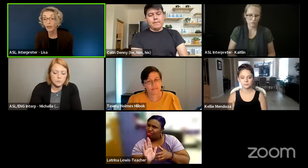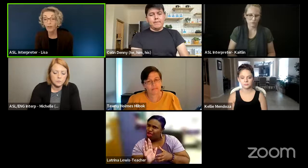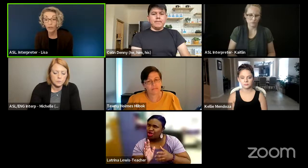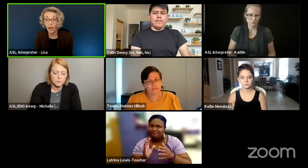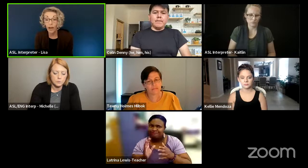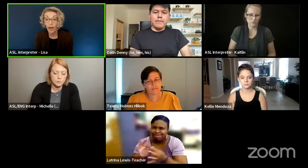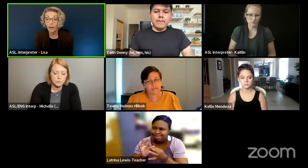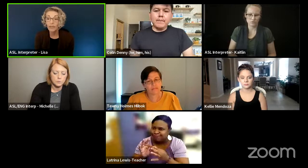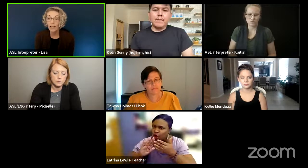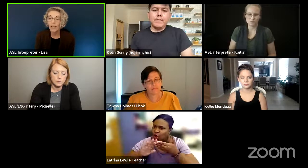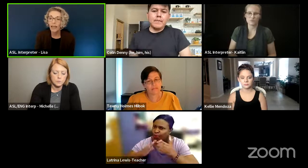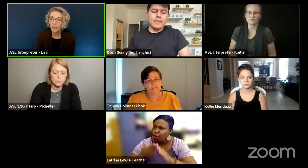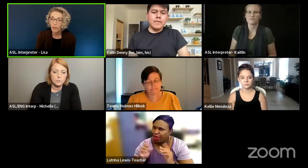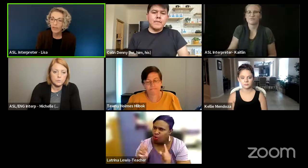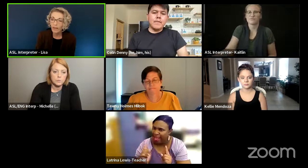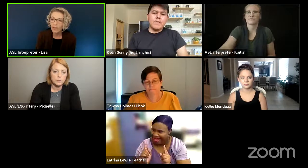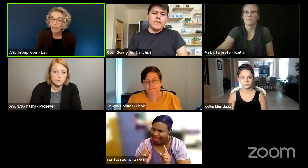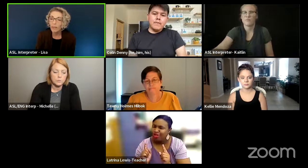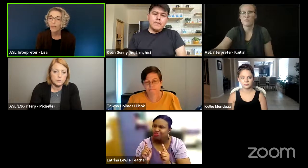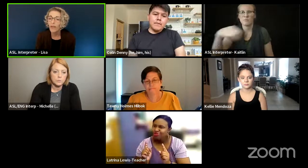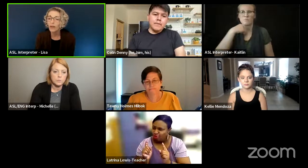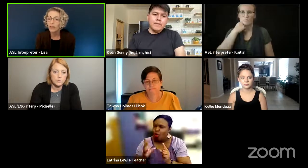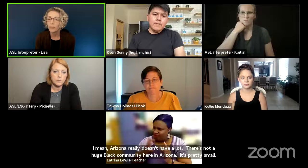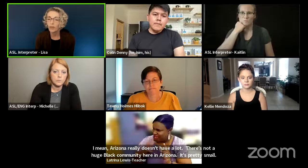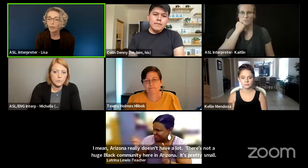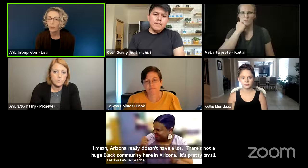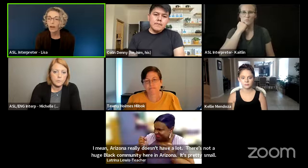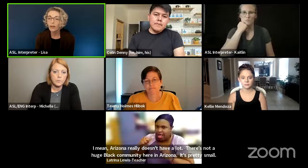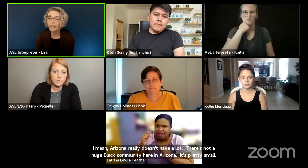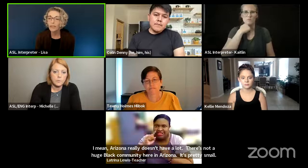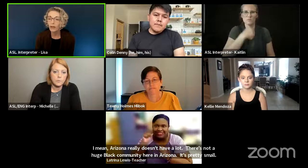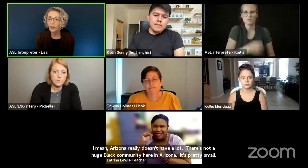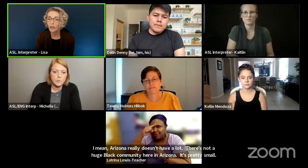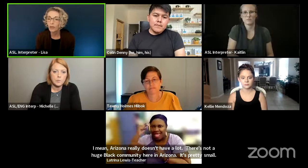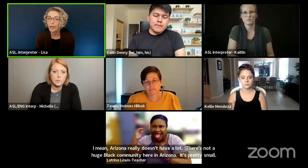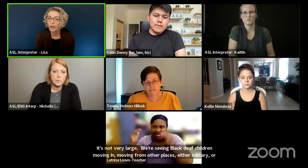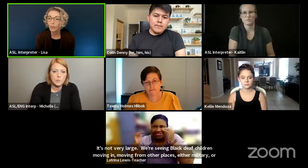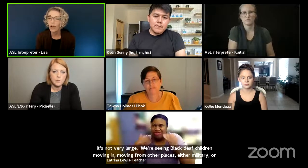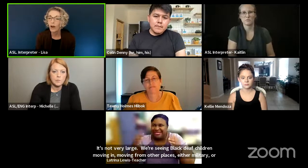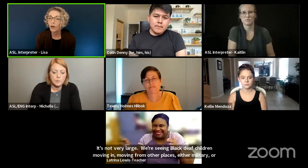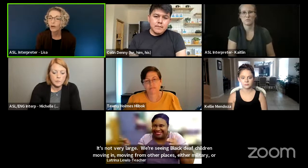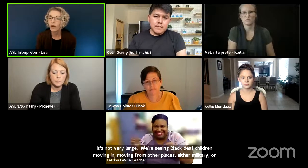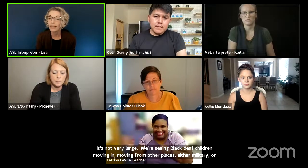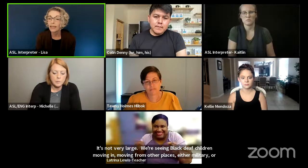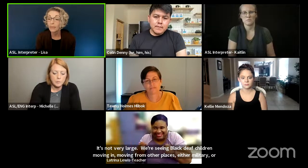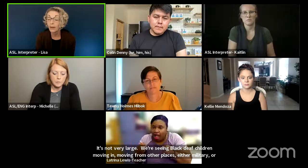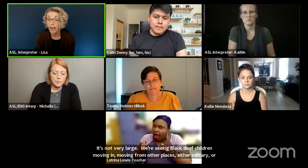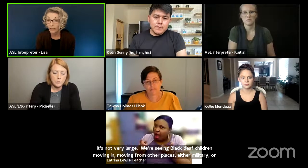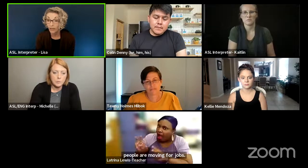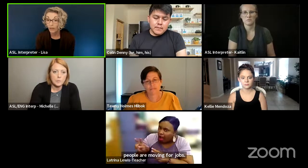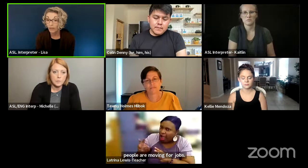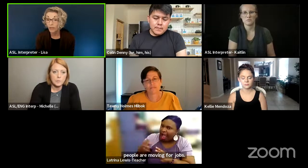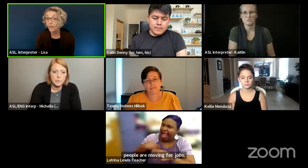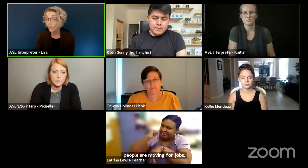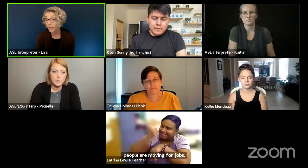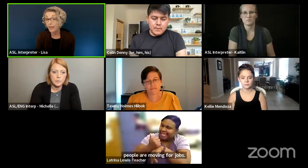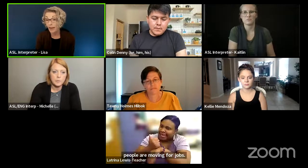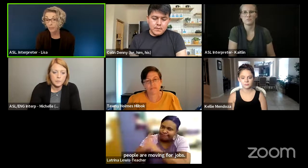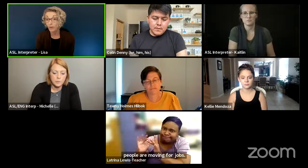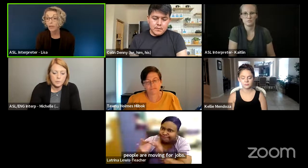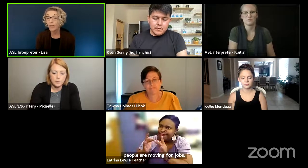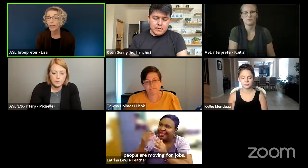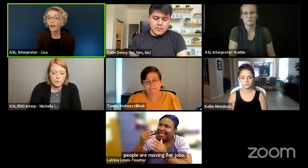people are moving for jobs. And so we have to think about their community. Where is their community, and where are we going to get Black adults,